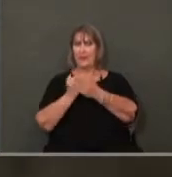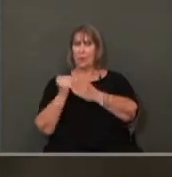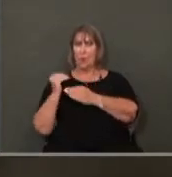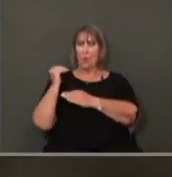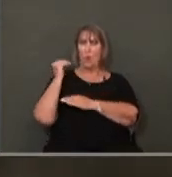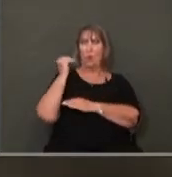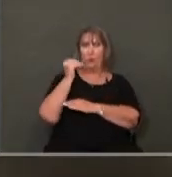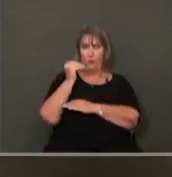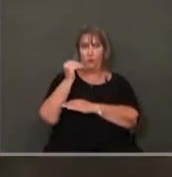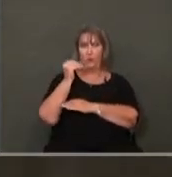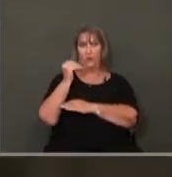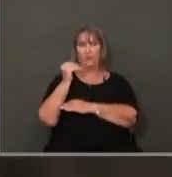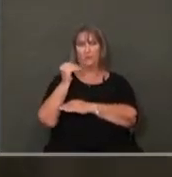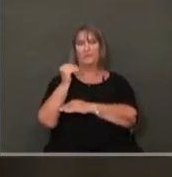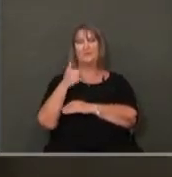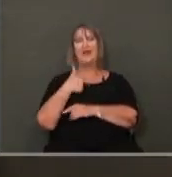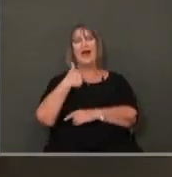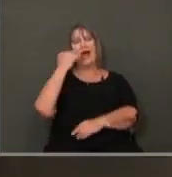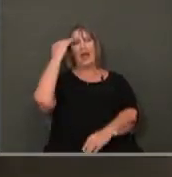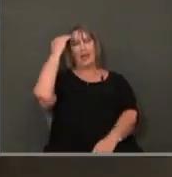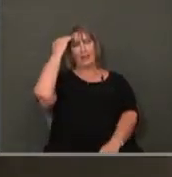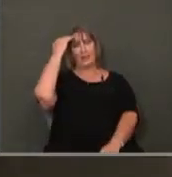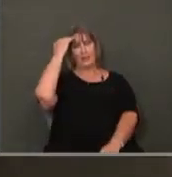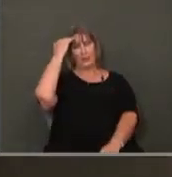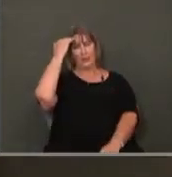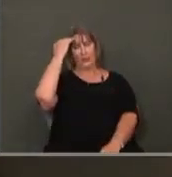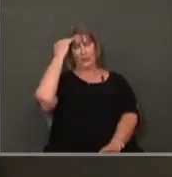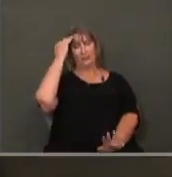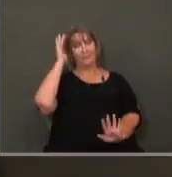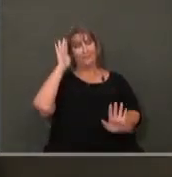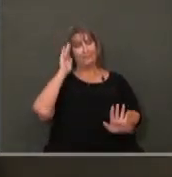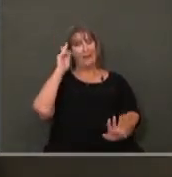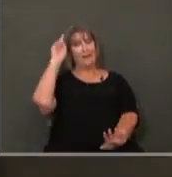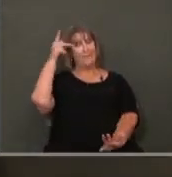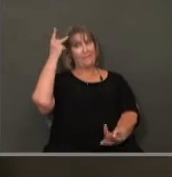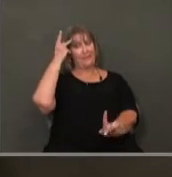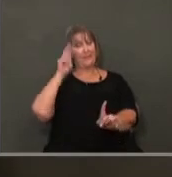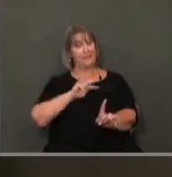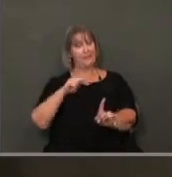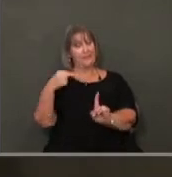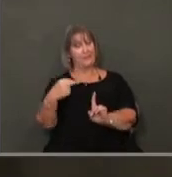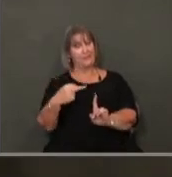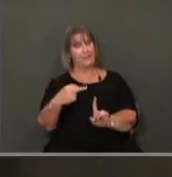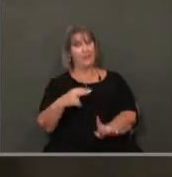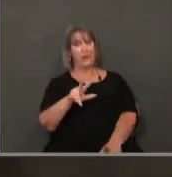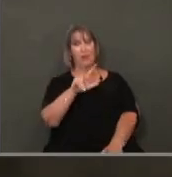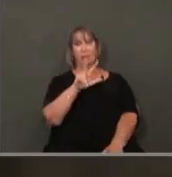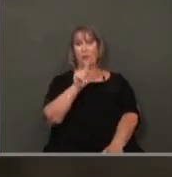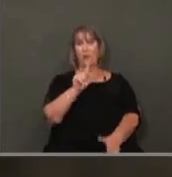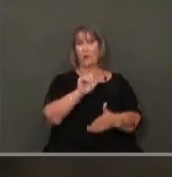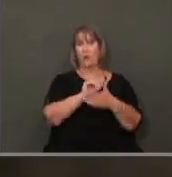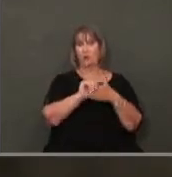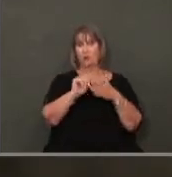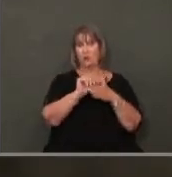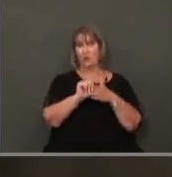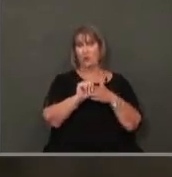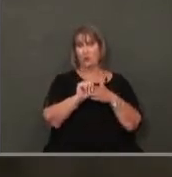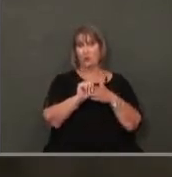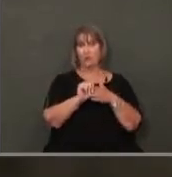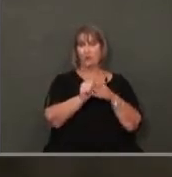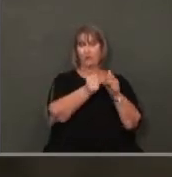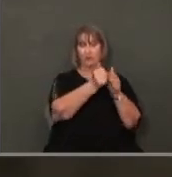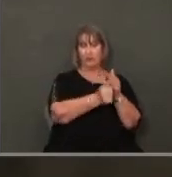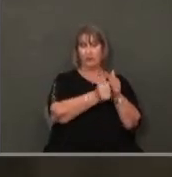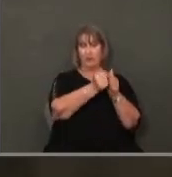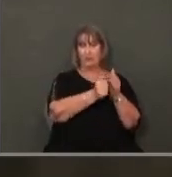although I know that politically speaking, giving back $31 per household is